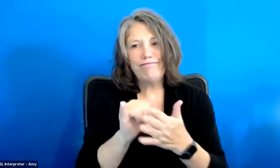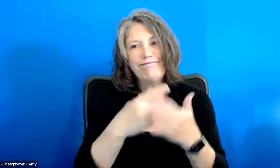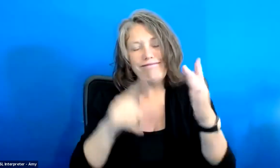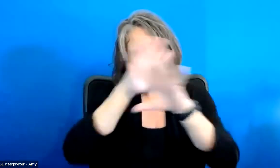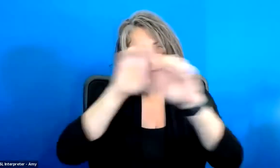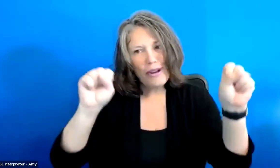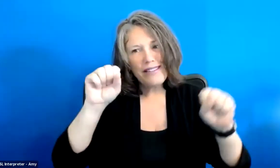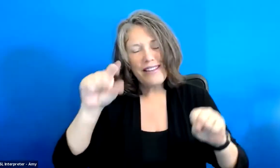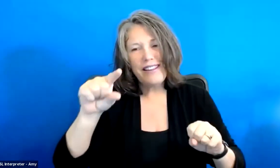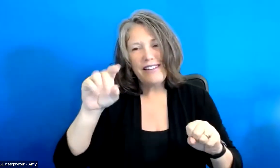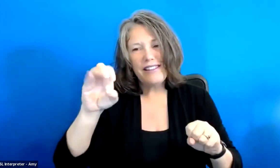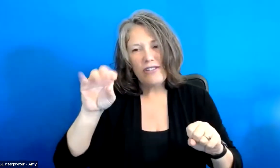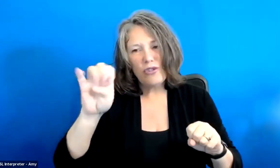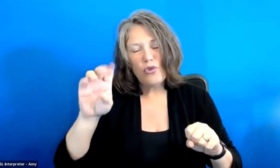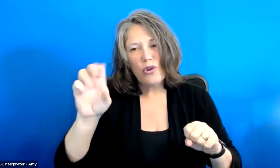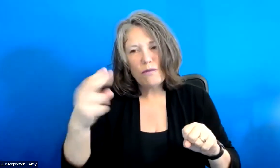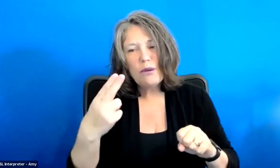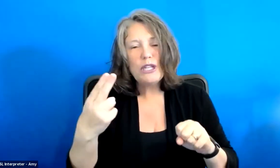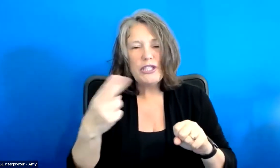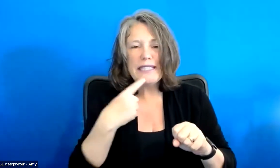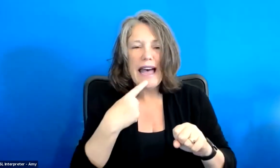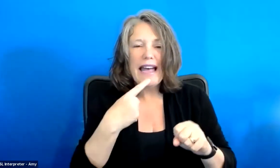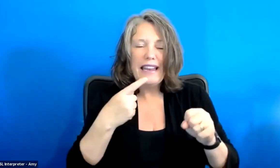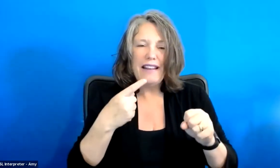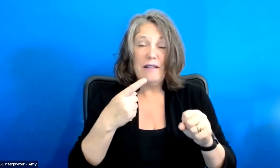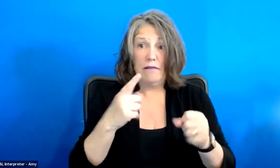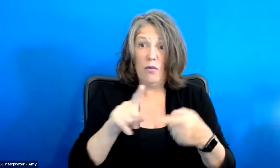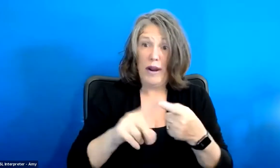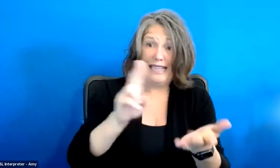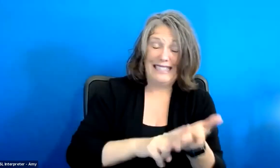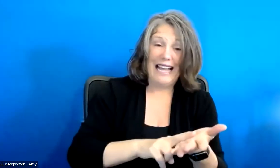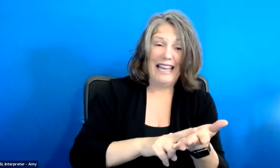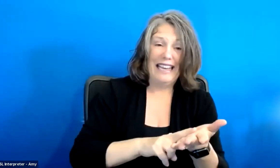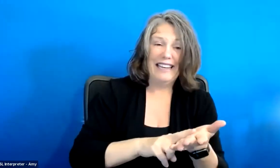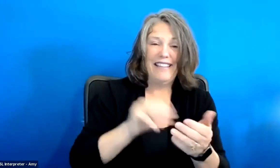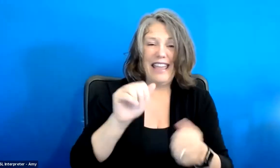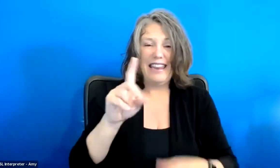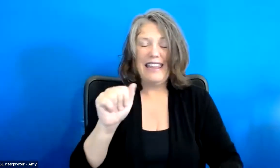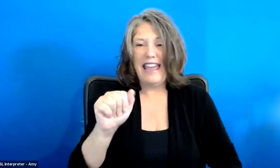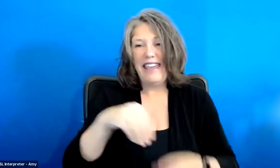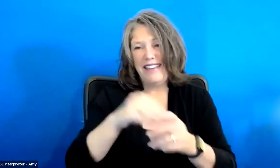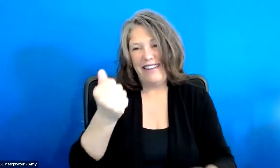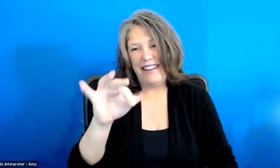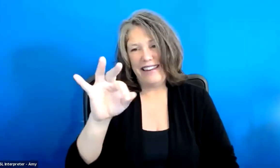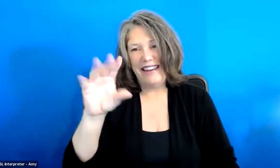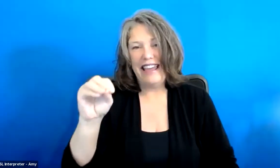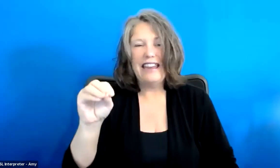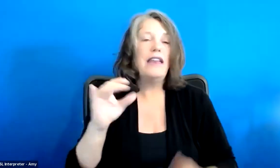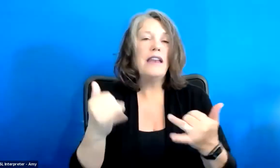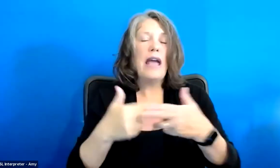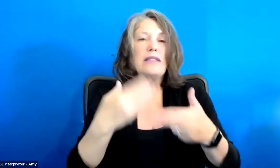signing of the ADA in 1990. Next slide, which is slide 4.